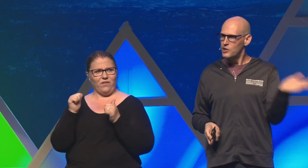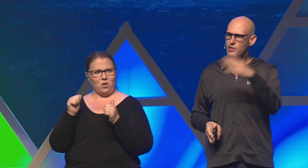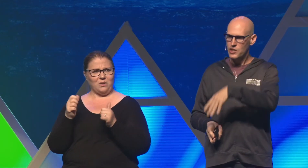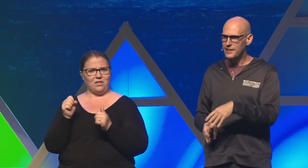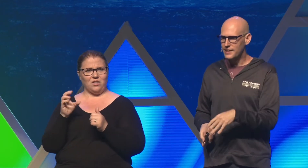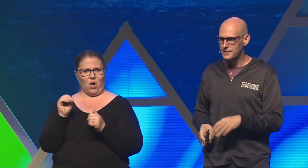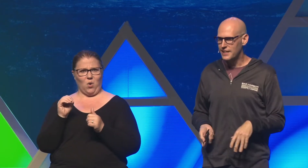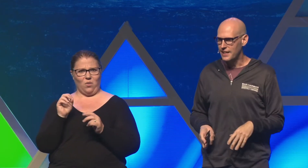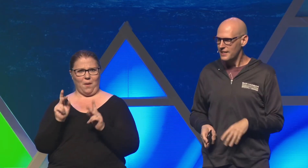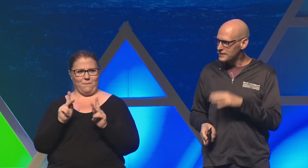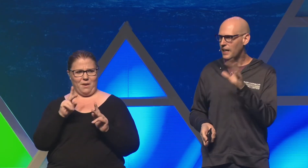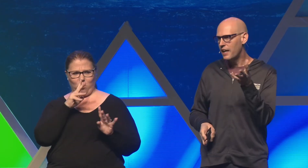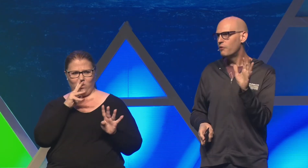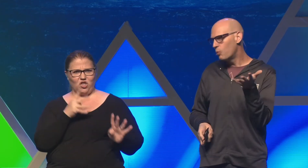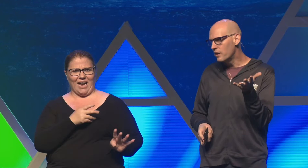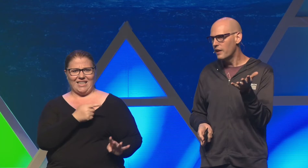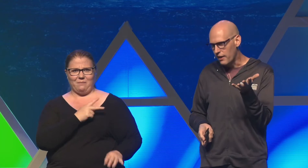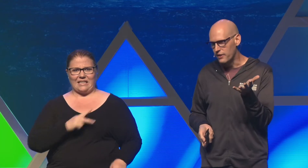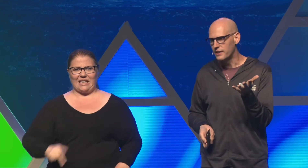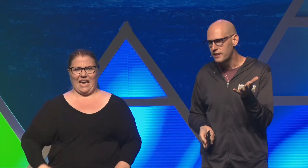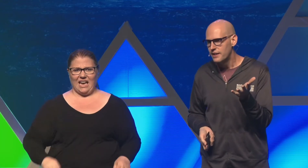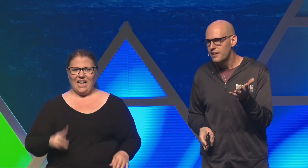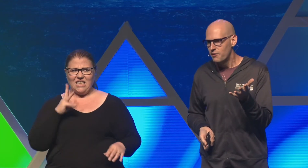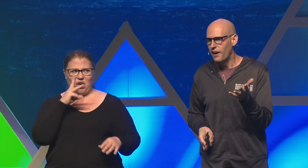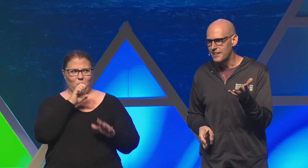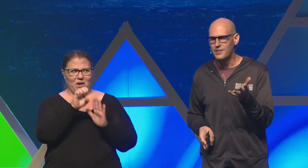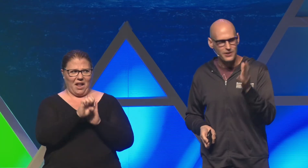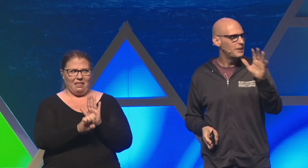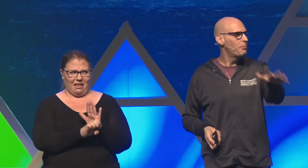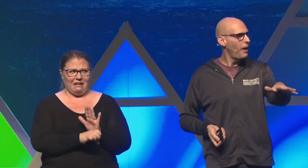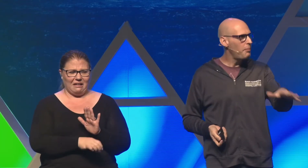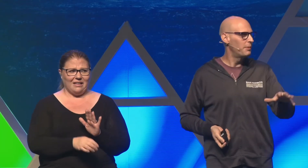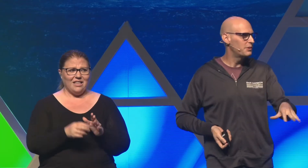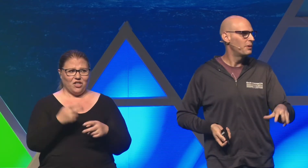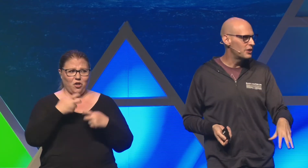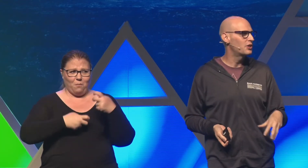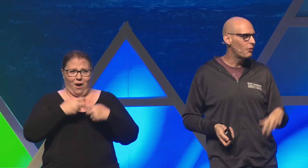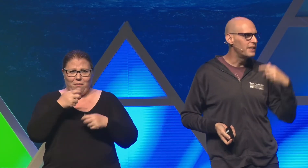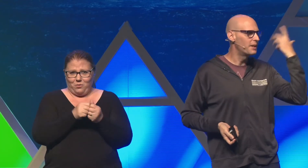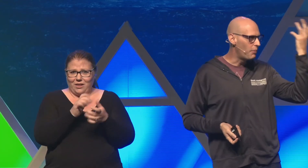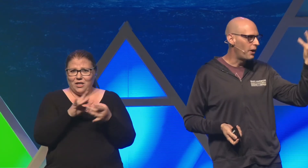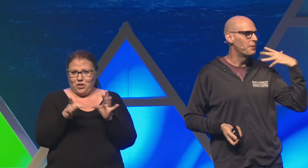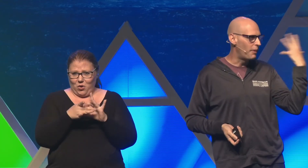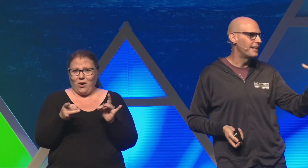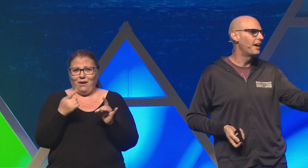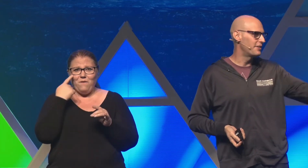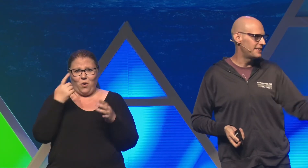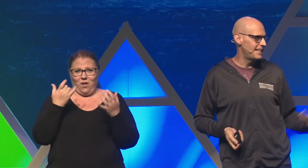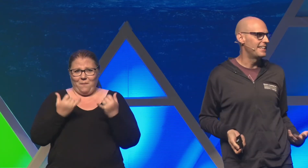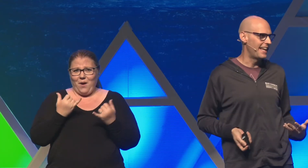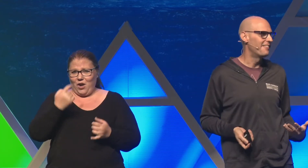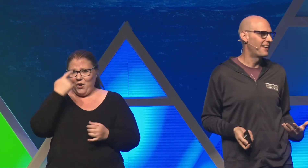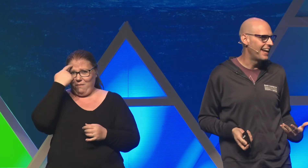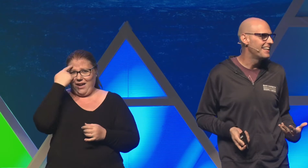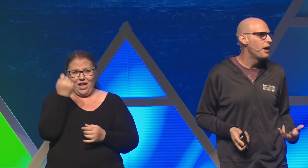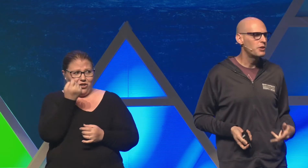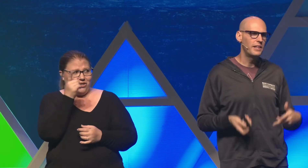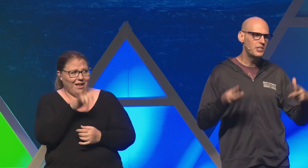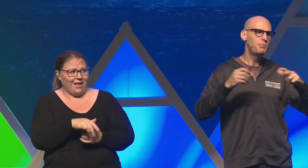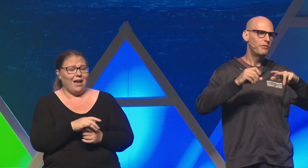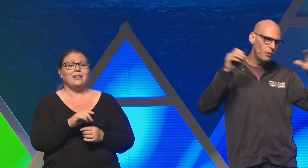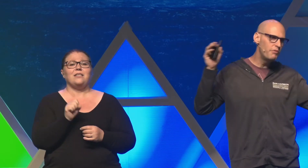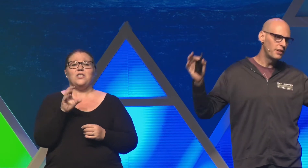so he's rejected as king. It's kind of a weird ethic, right? So there's some problems with the story to the modern mind. I understand that, right?